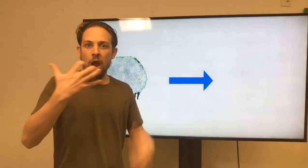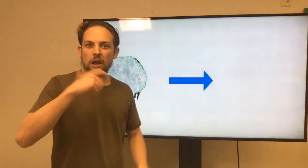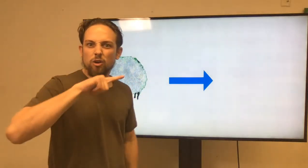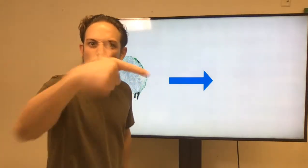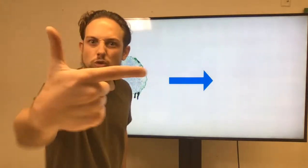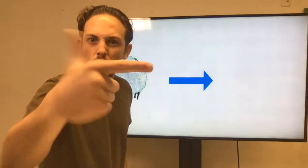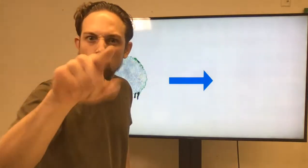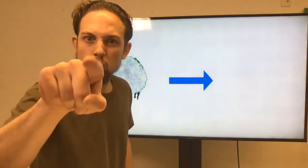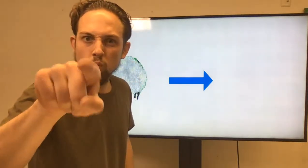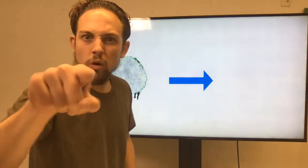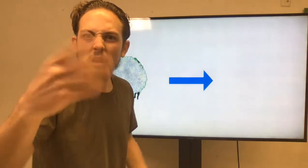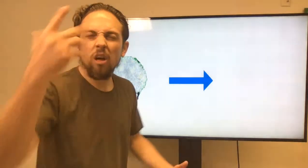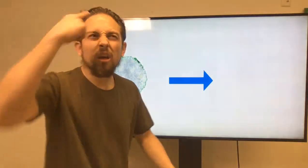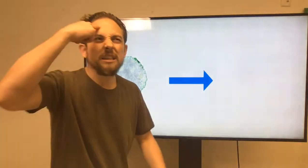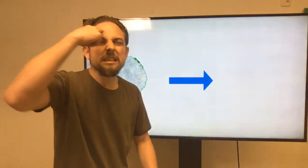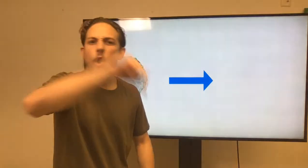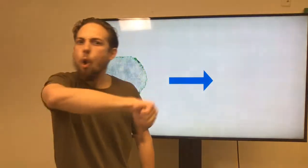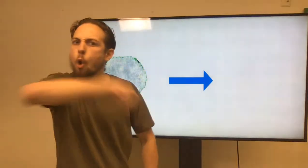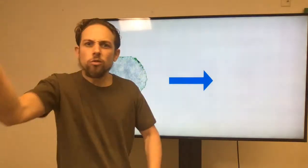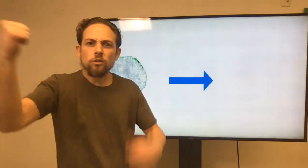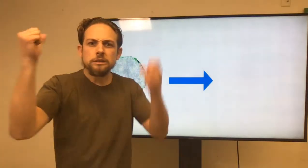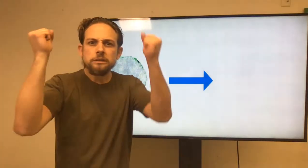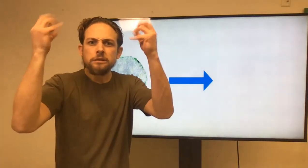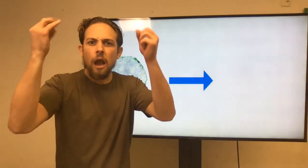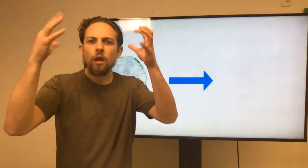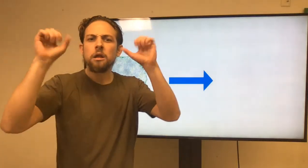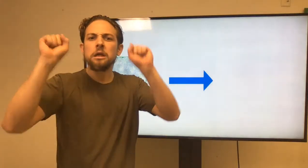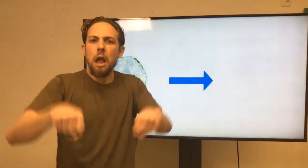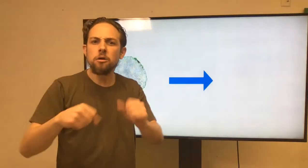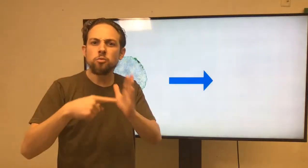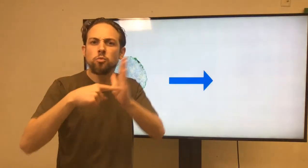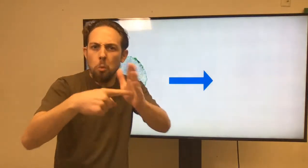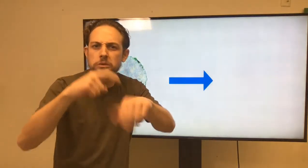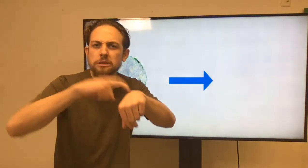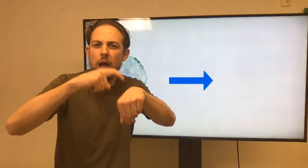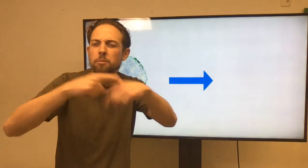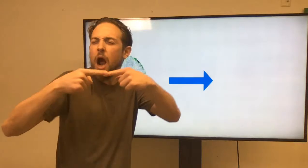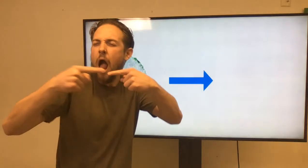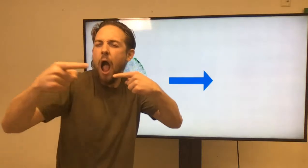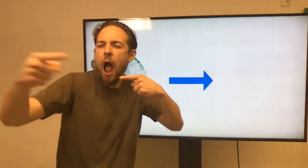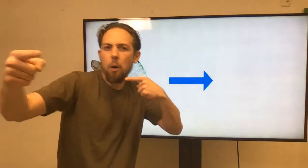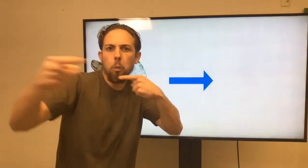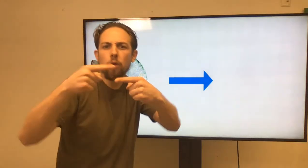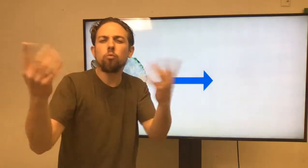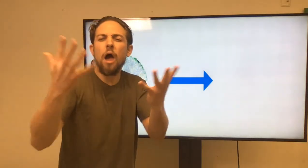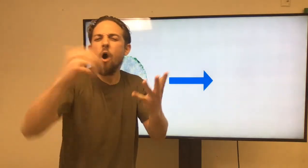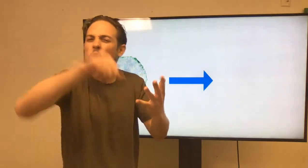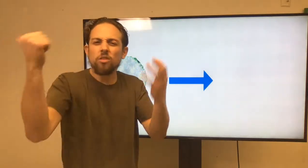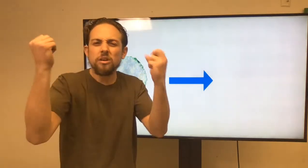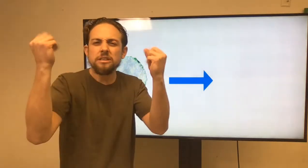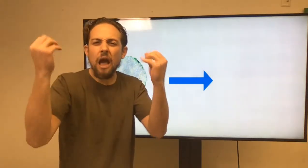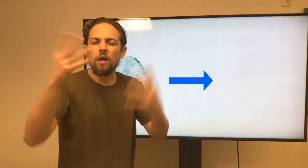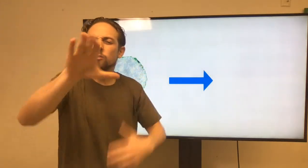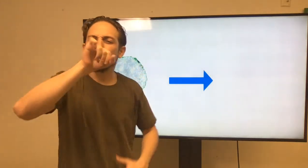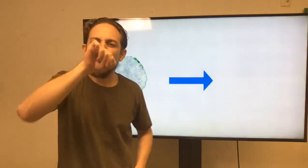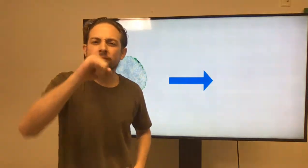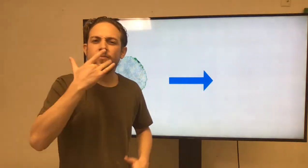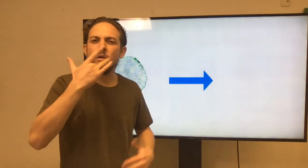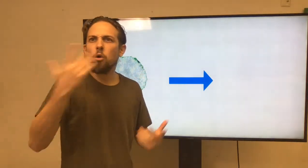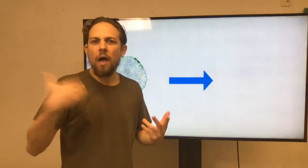All right, now I've showed you some examples. So I want you to think of another sign that can show time, either a